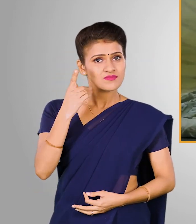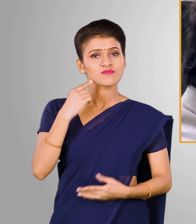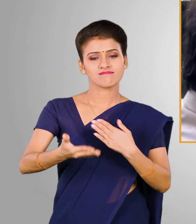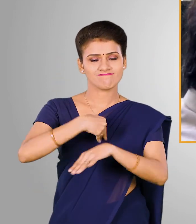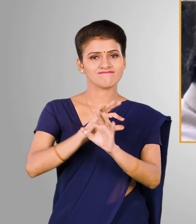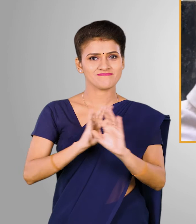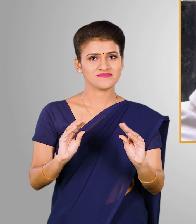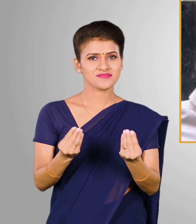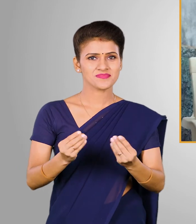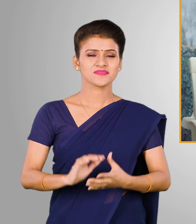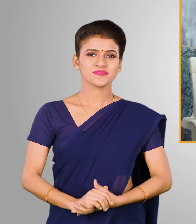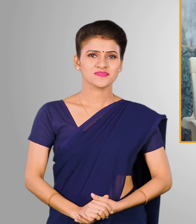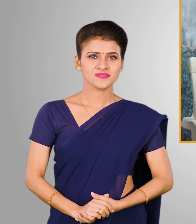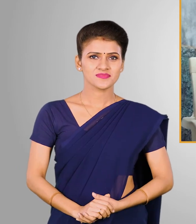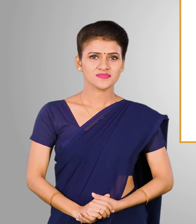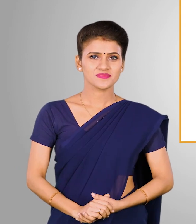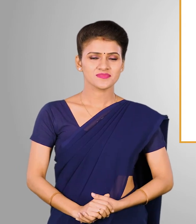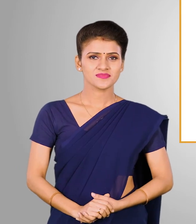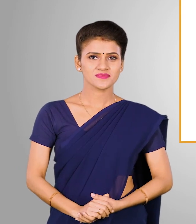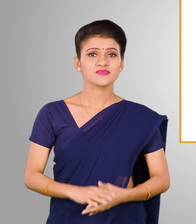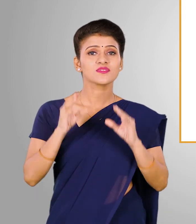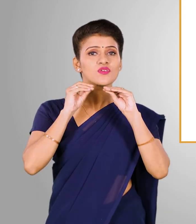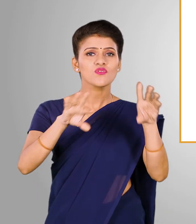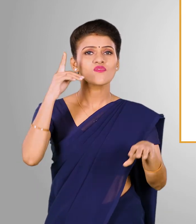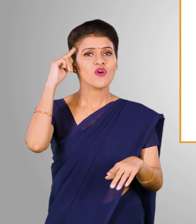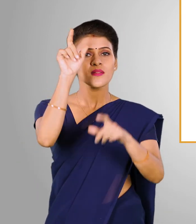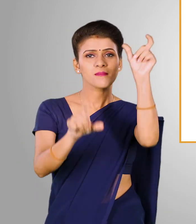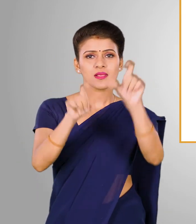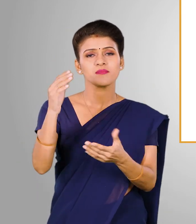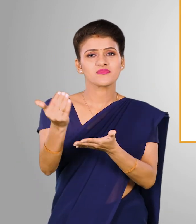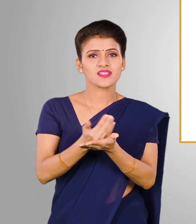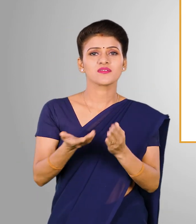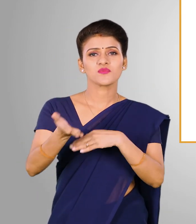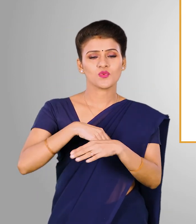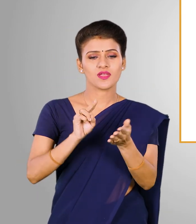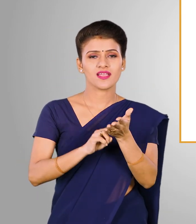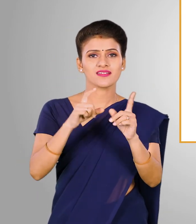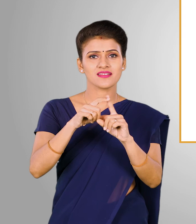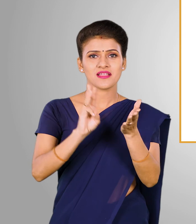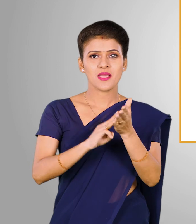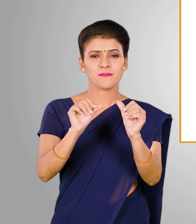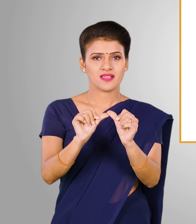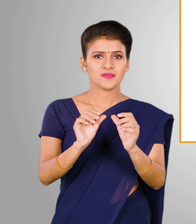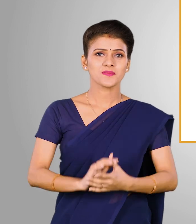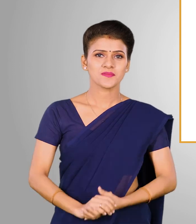Be smart. Be prepared. Issued in public interest by NDMA. Thank today. Any It What When Thank